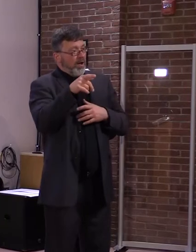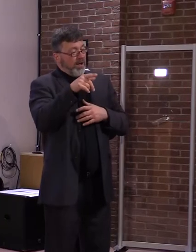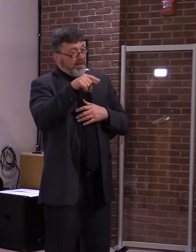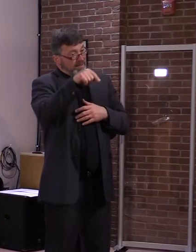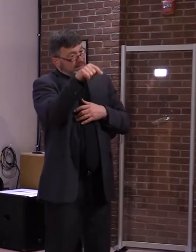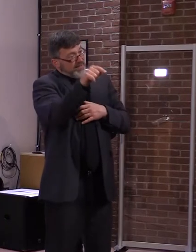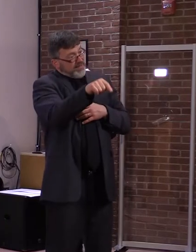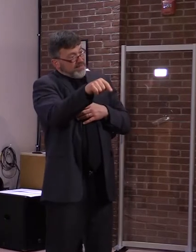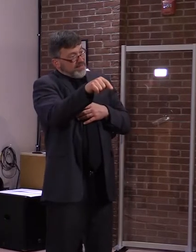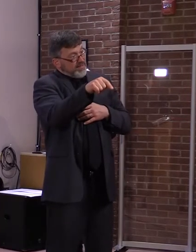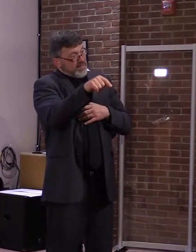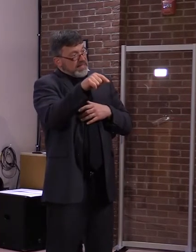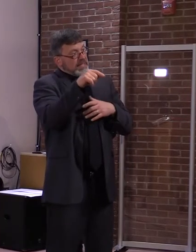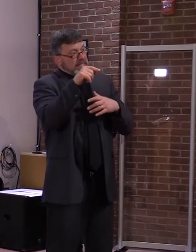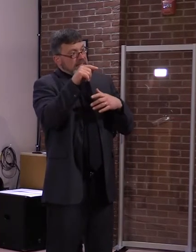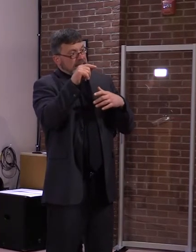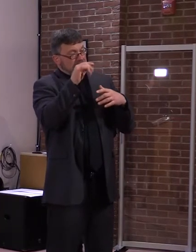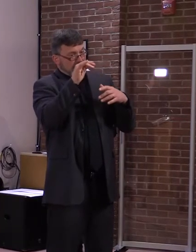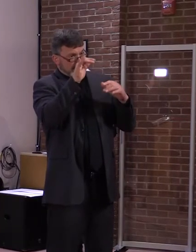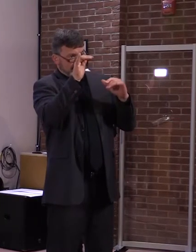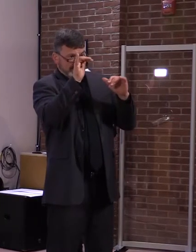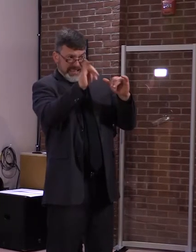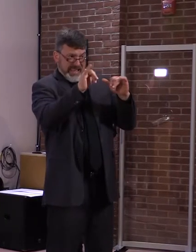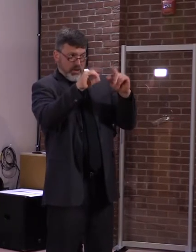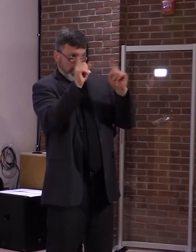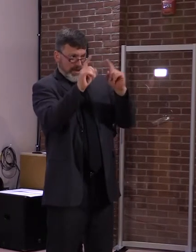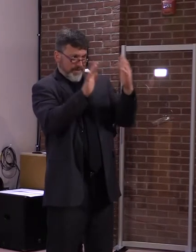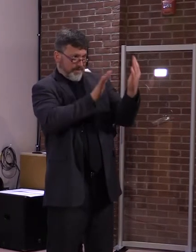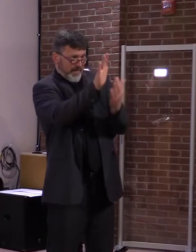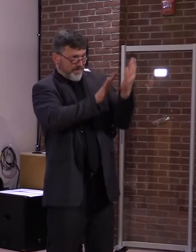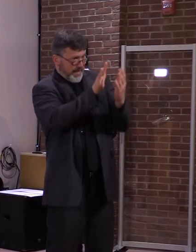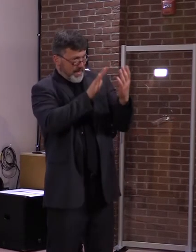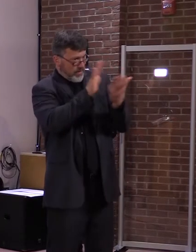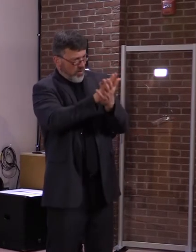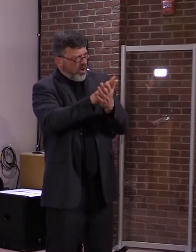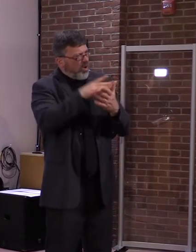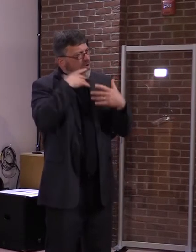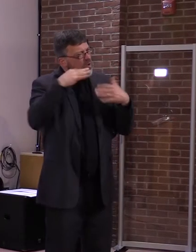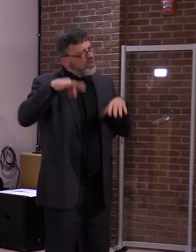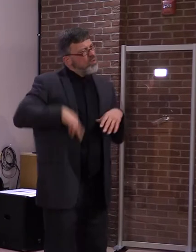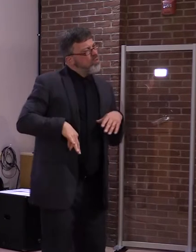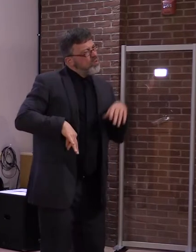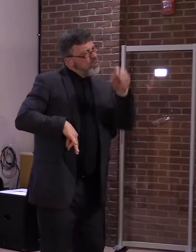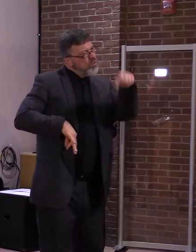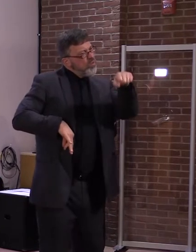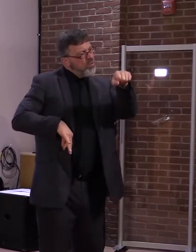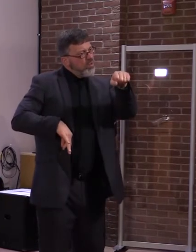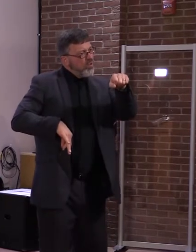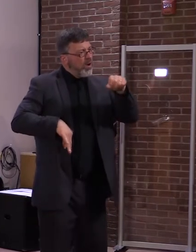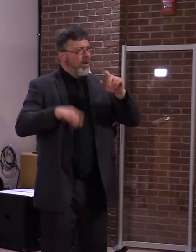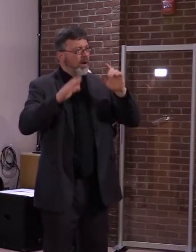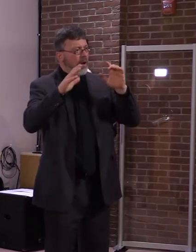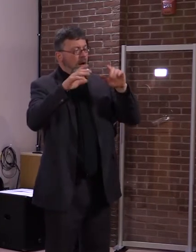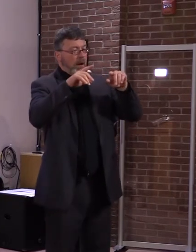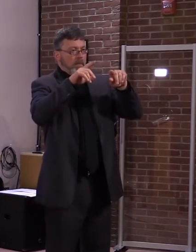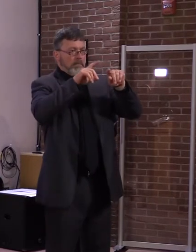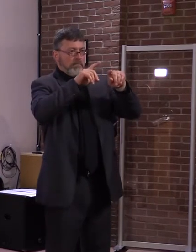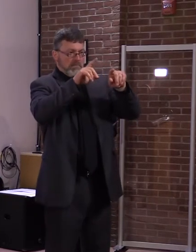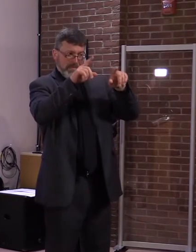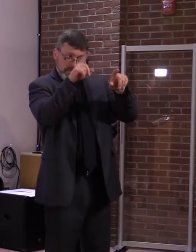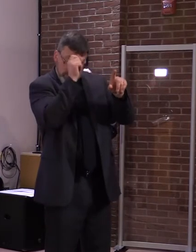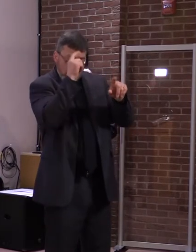such. I do believe there are opportunities to do more remote learning and maybe a hybrid,